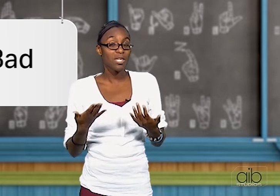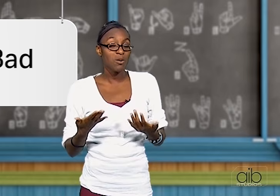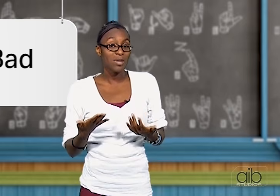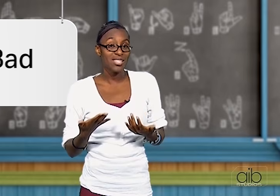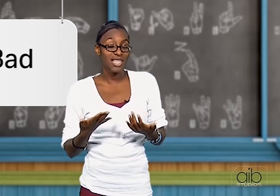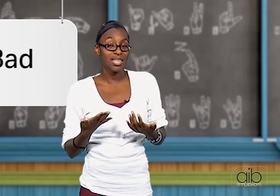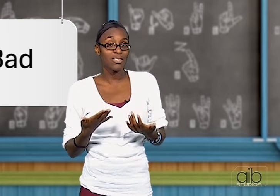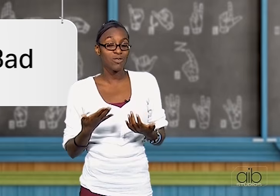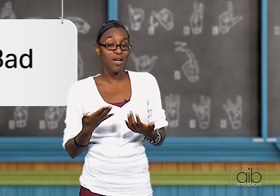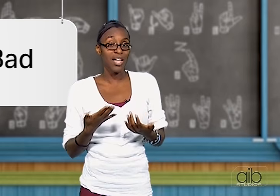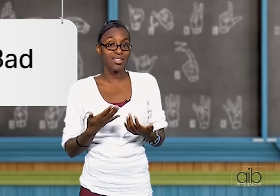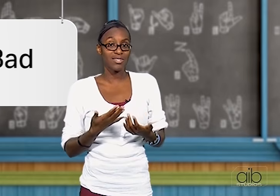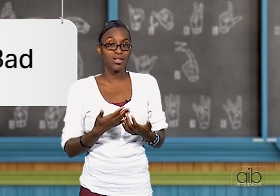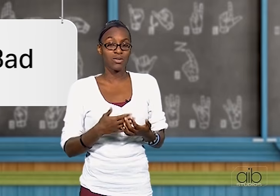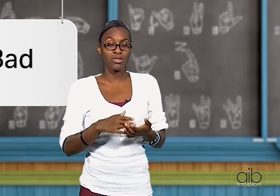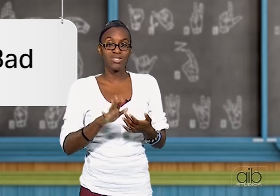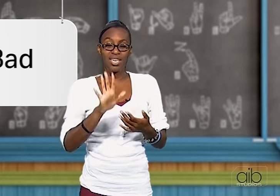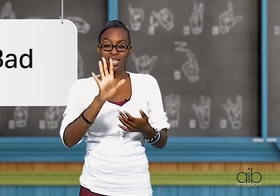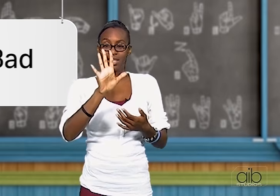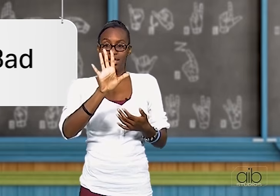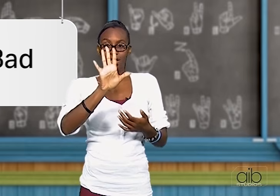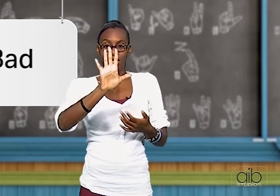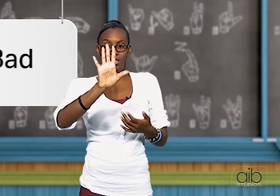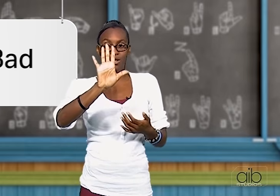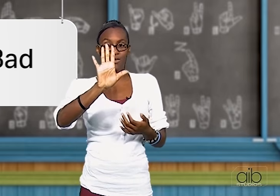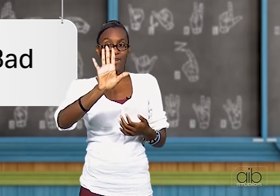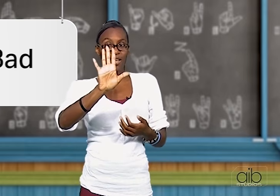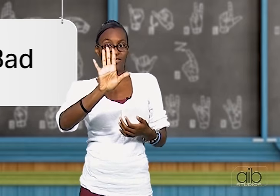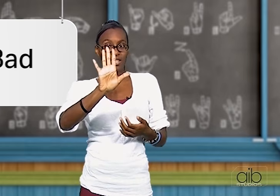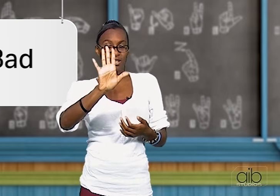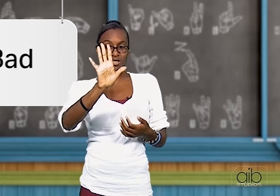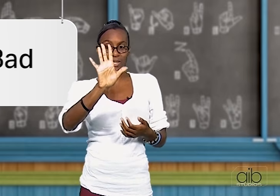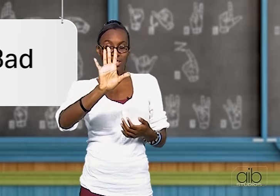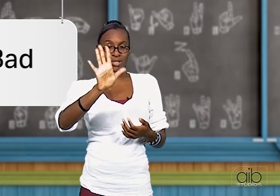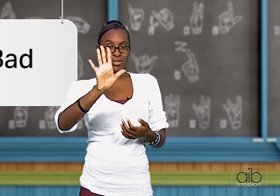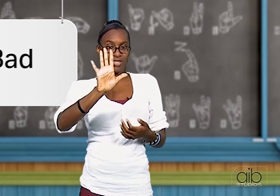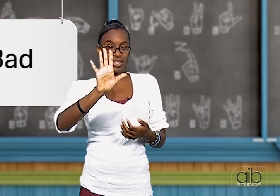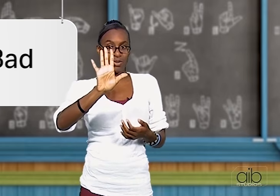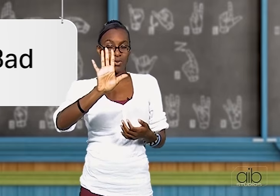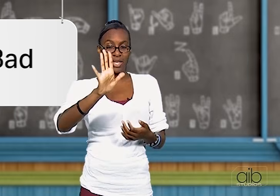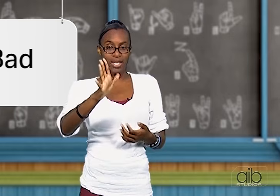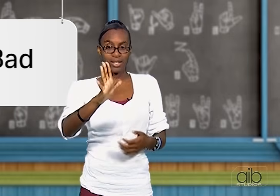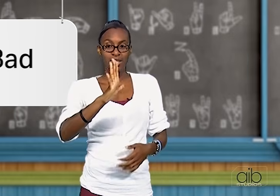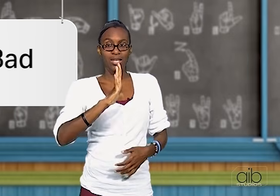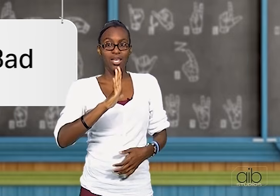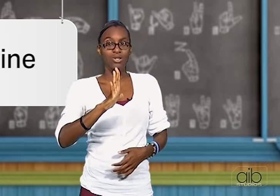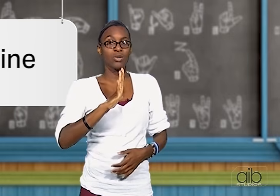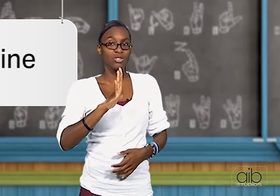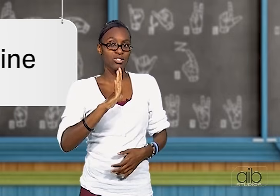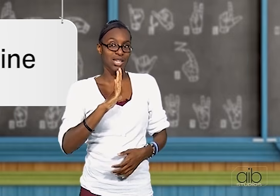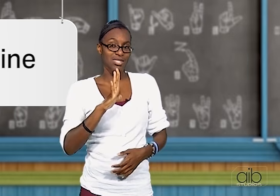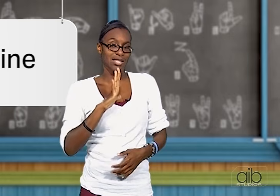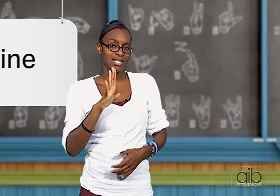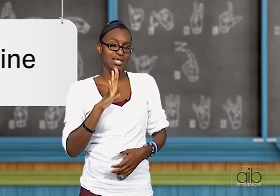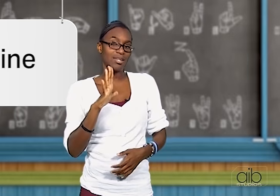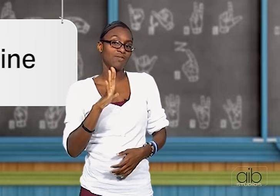people may say that they're fine. So you take your 5 fingers right here, you take your whole hand, and you go to your chest like this, like